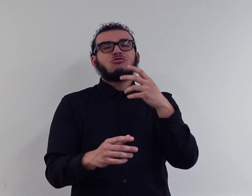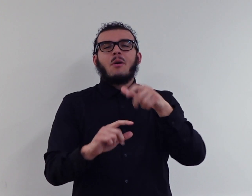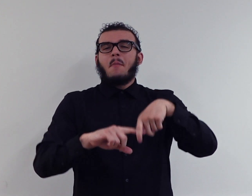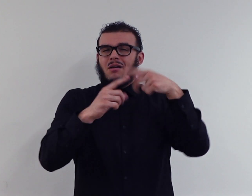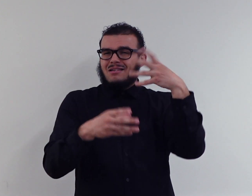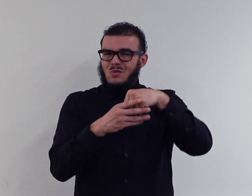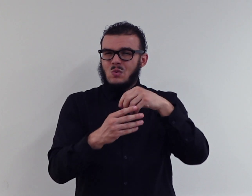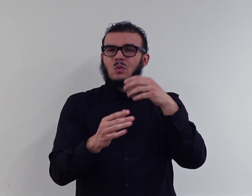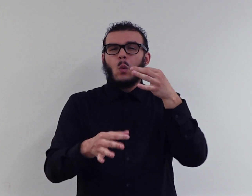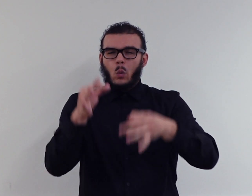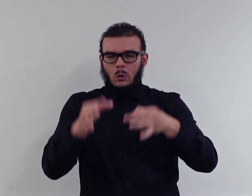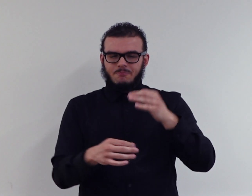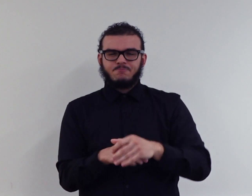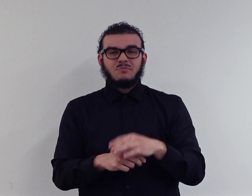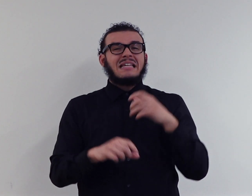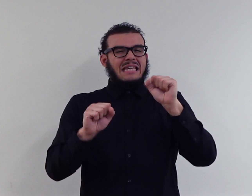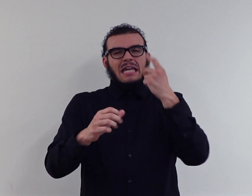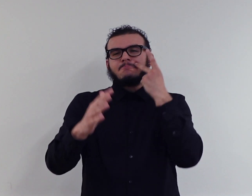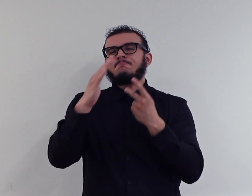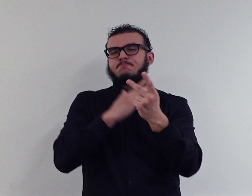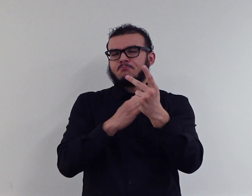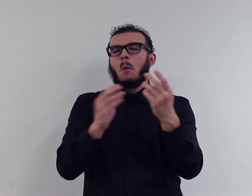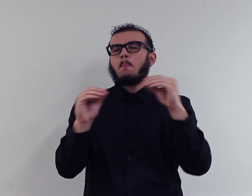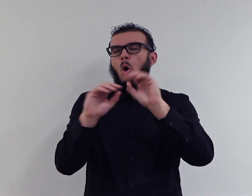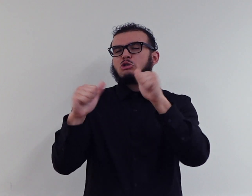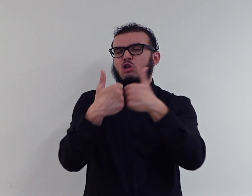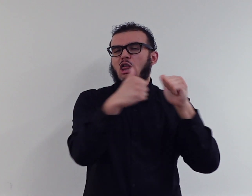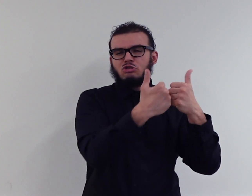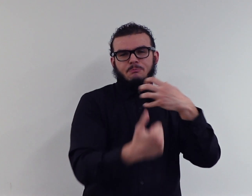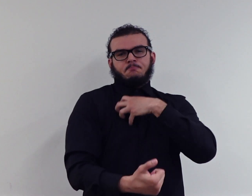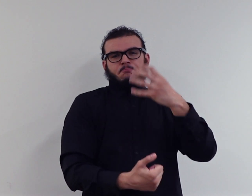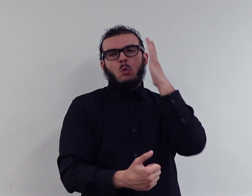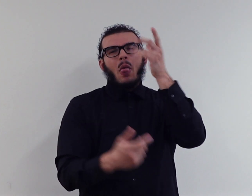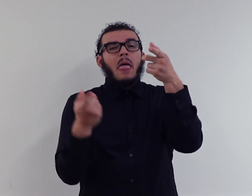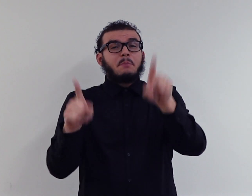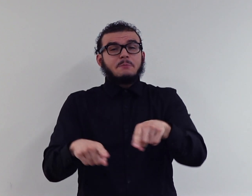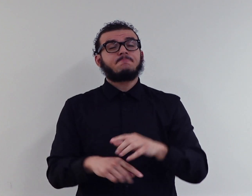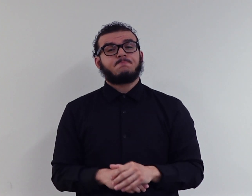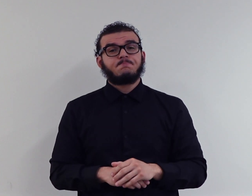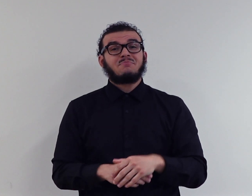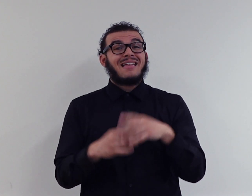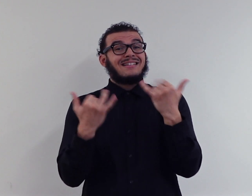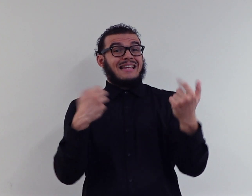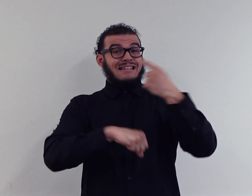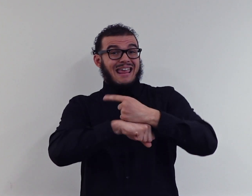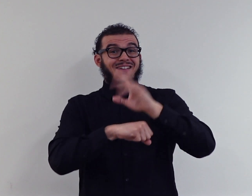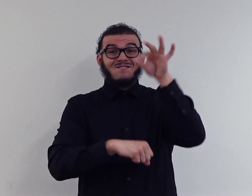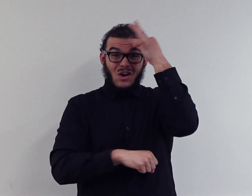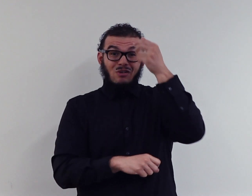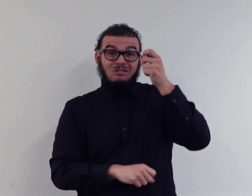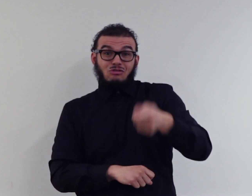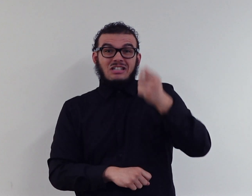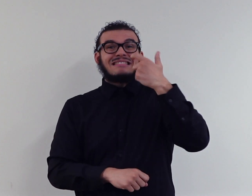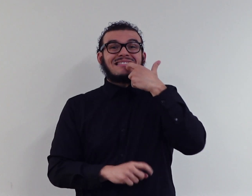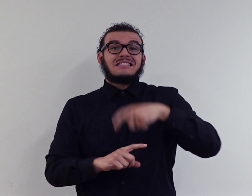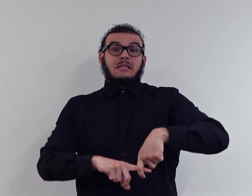can expect that there will be more challenges. Today, a federal judge temporarily blocked